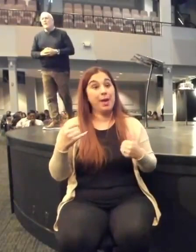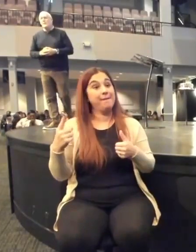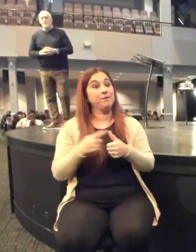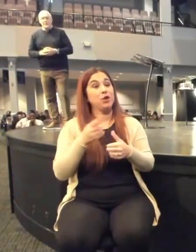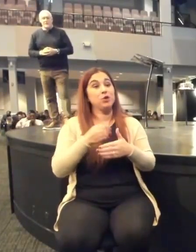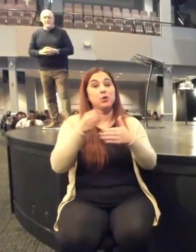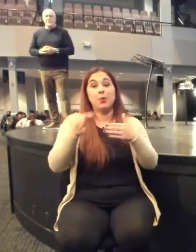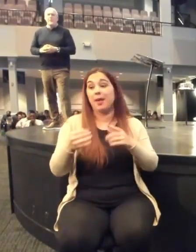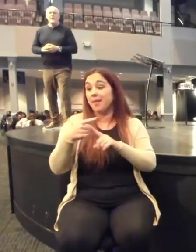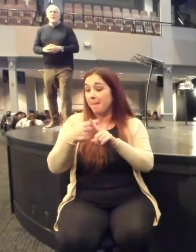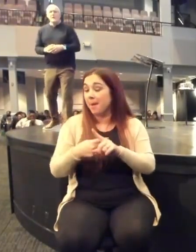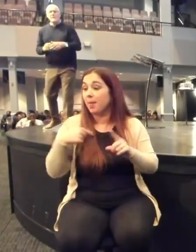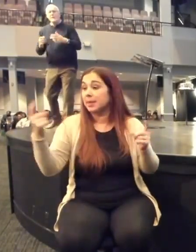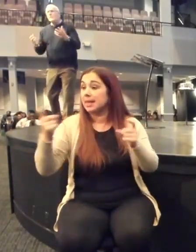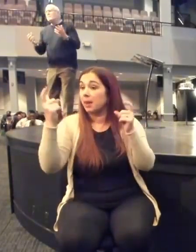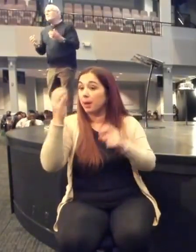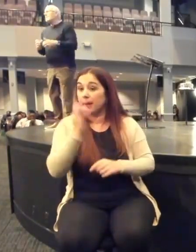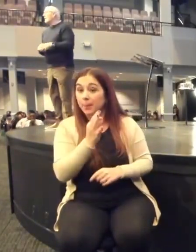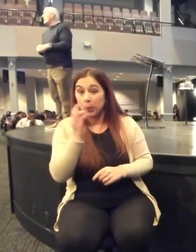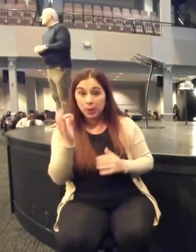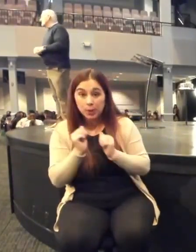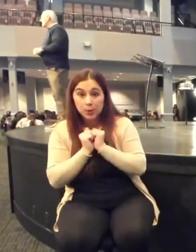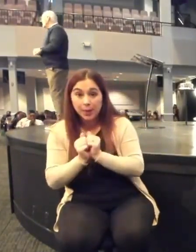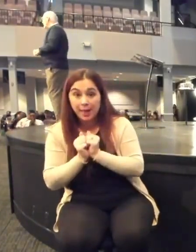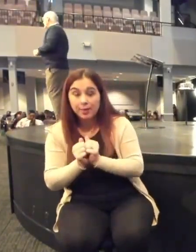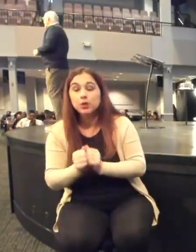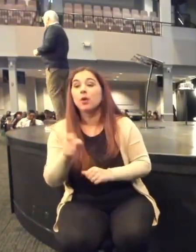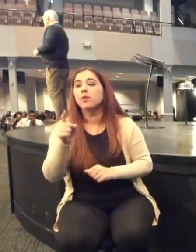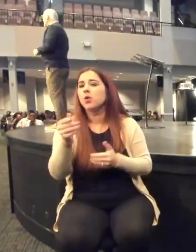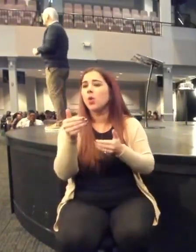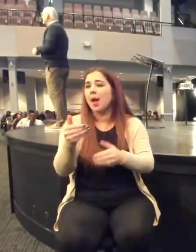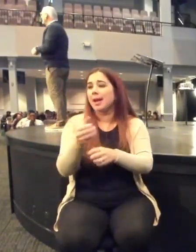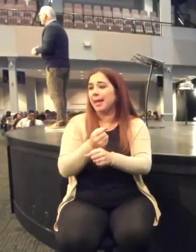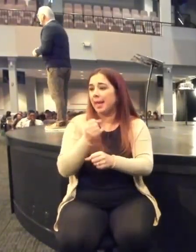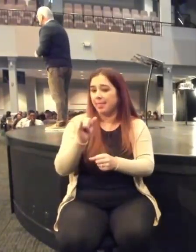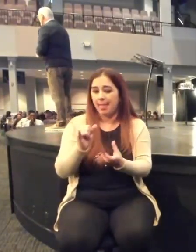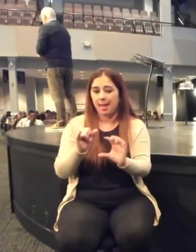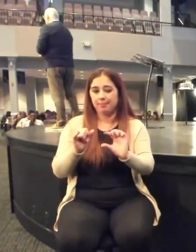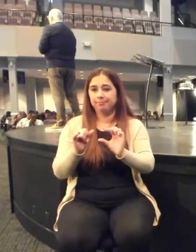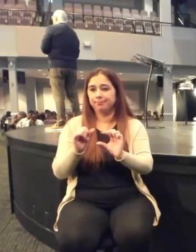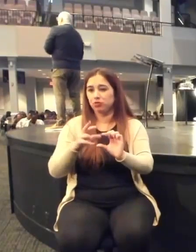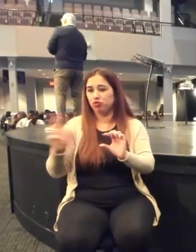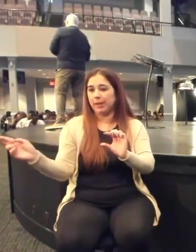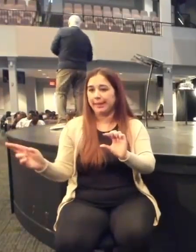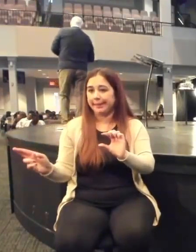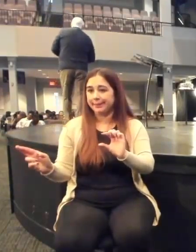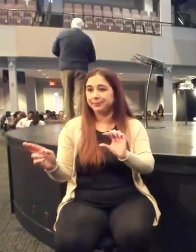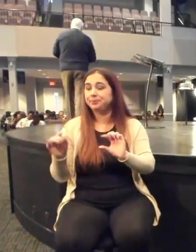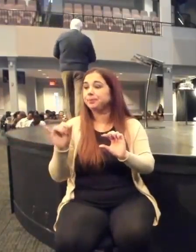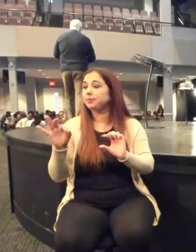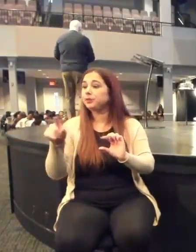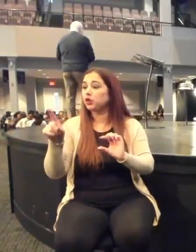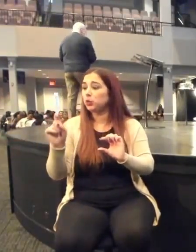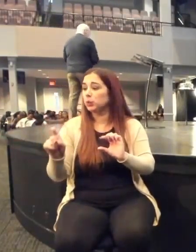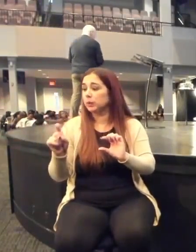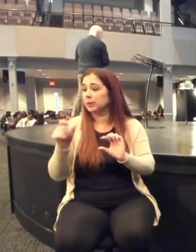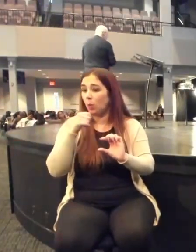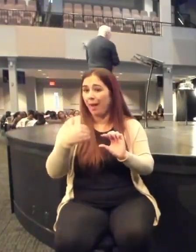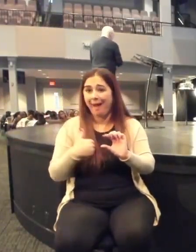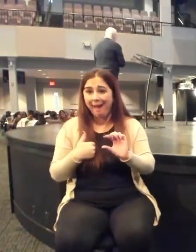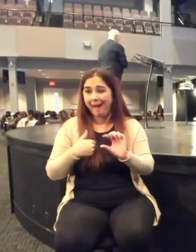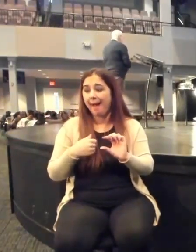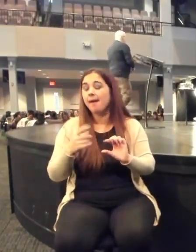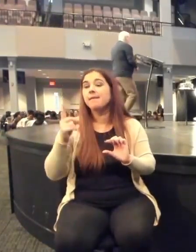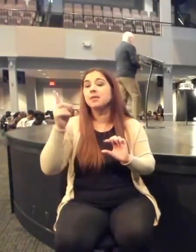weekend of the month. We normally celebrate communion together. And so if you'll go ahead and get your communion elements in your hand. And if you need a communion element, the hosts